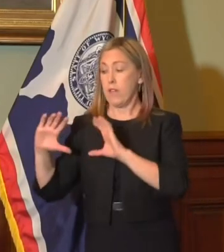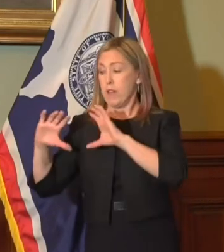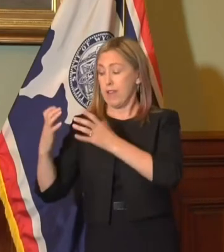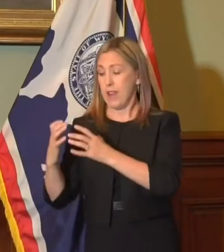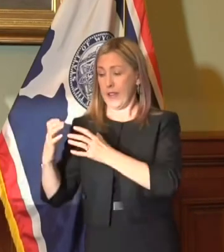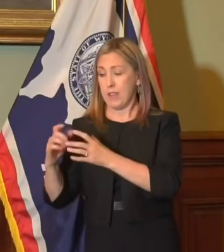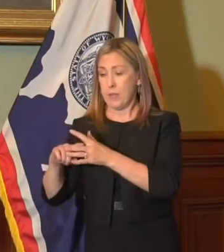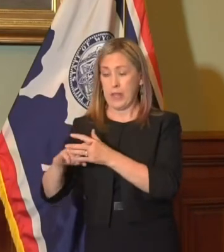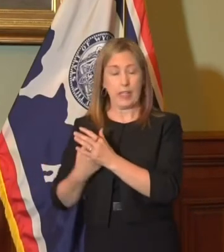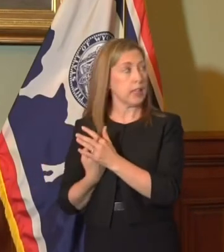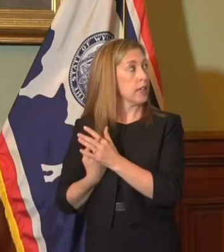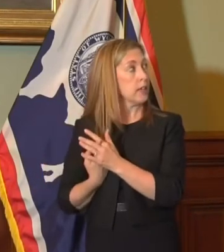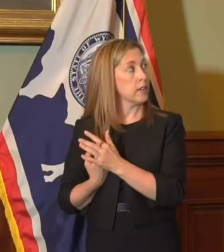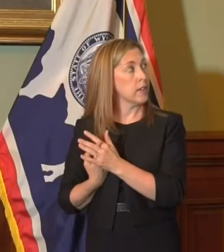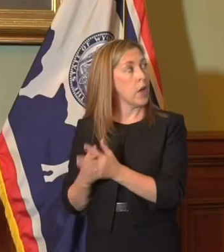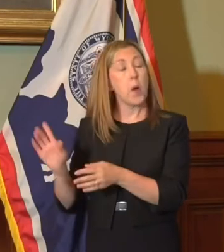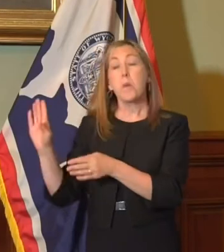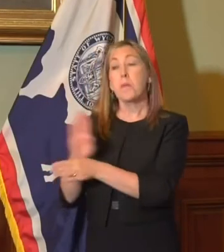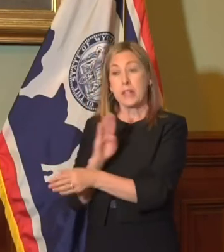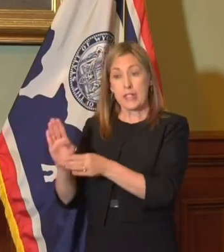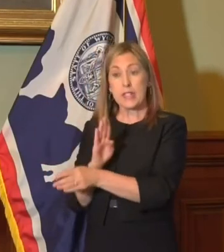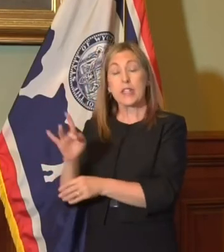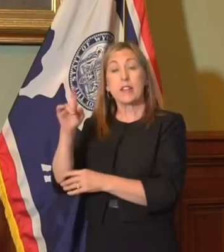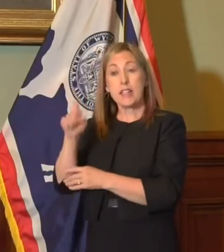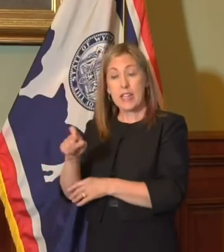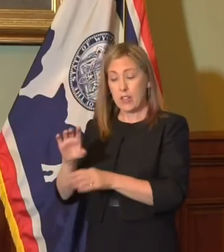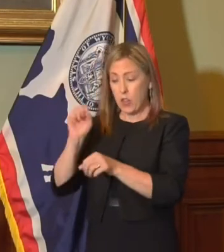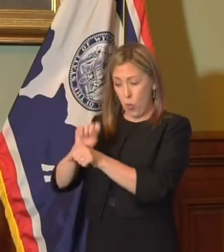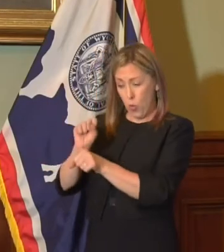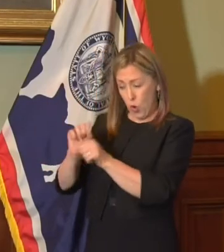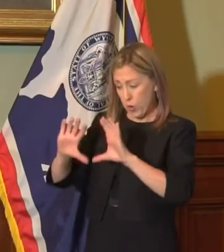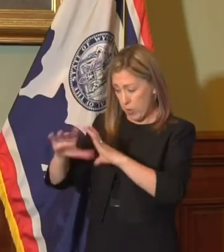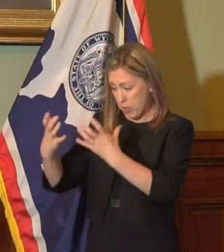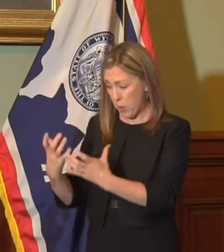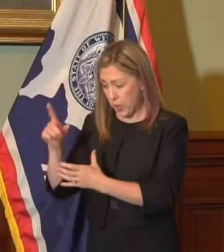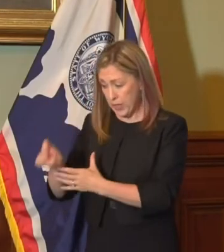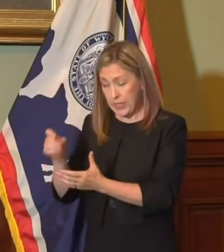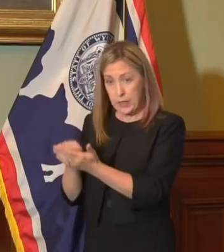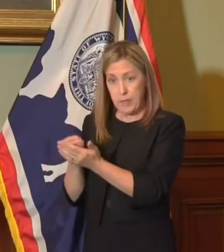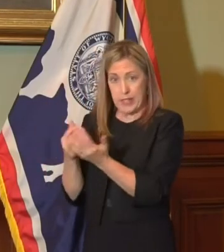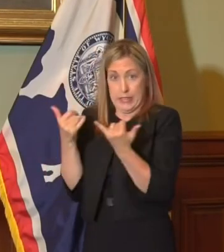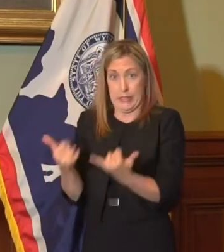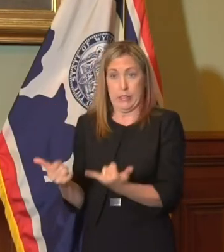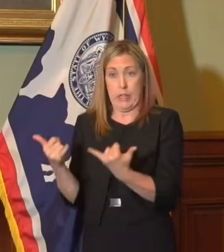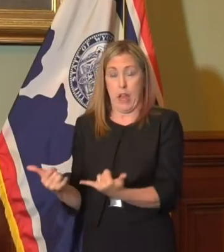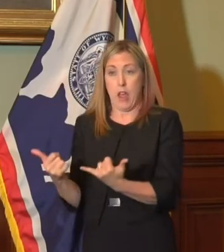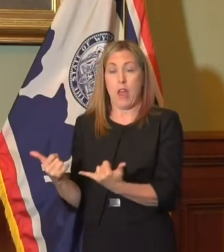the businesses that need those funds, the workforce that needs those funds today,